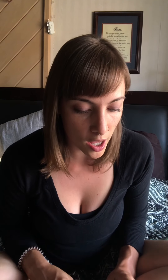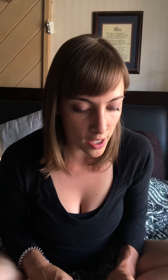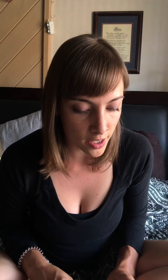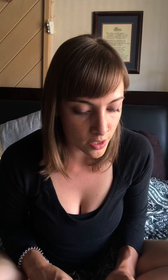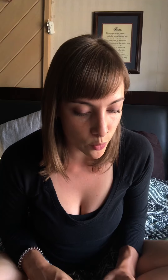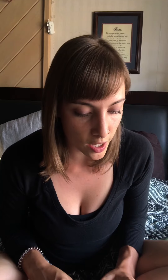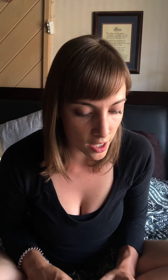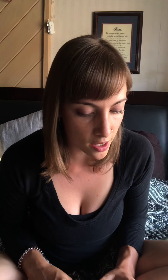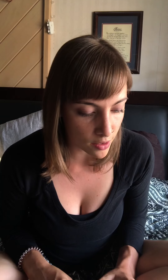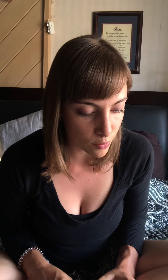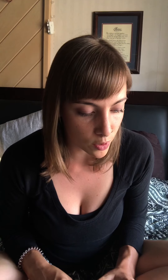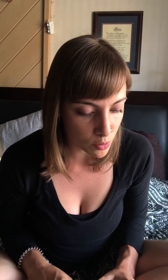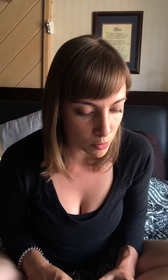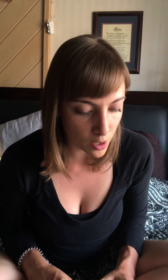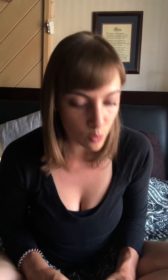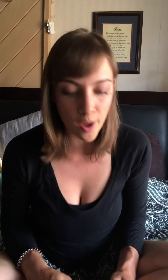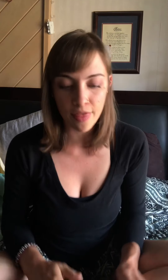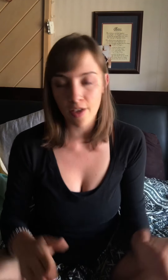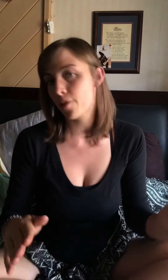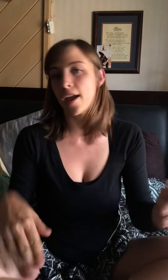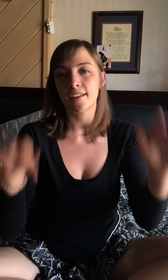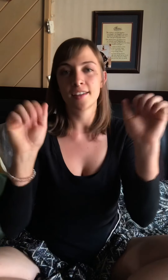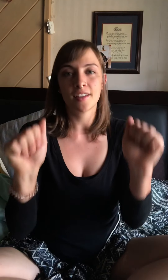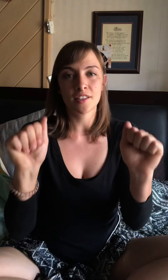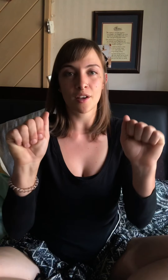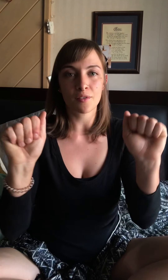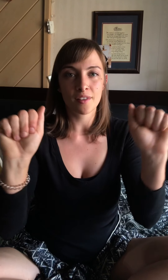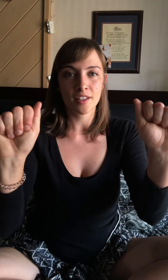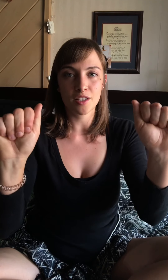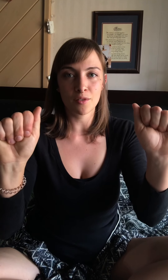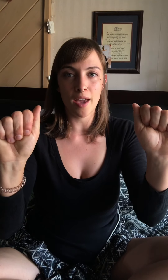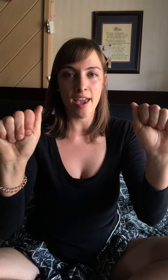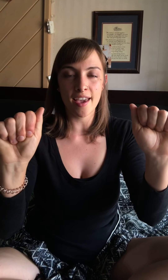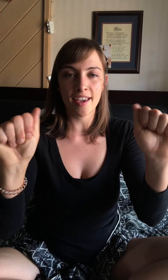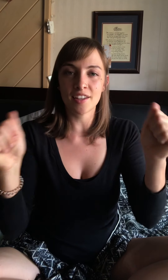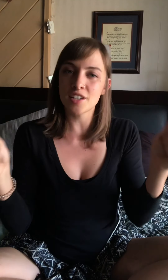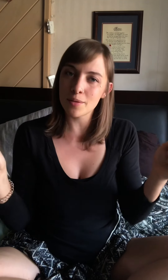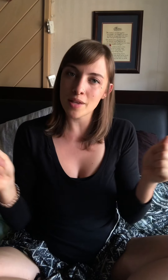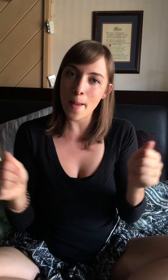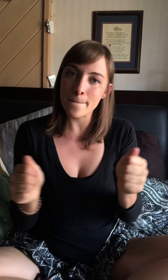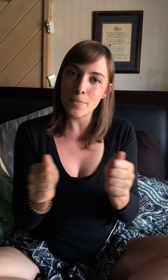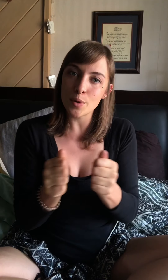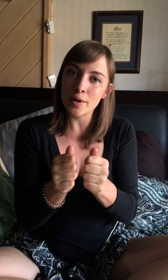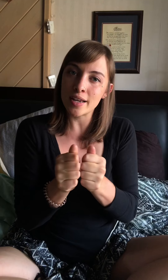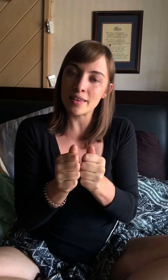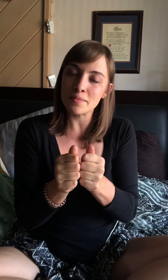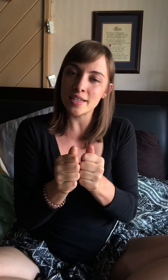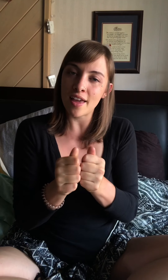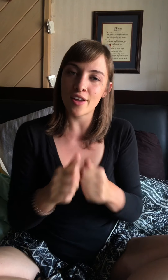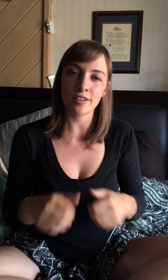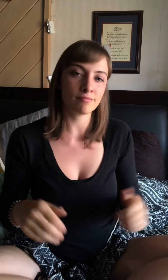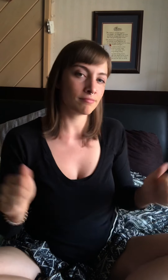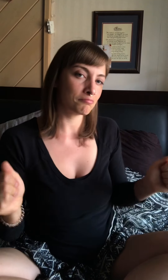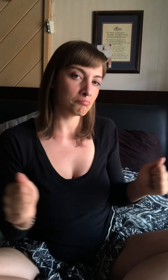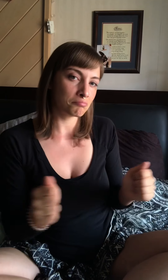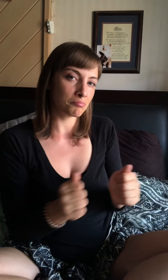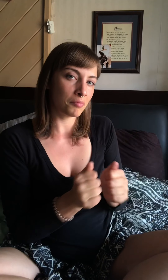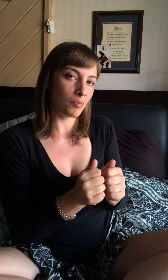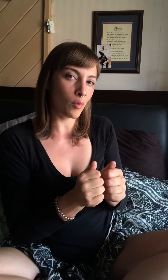Was, with. Which one were we on? With. Okay. So 2 A hand shapes and bring them together. With.